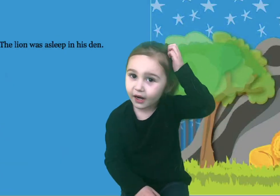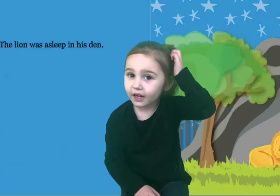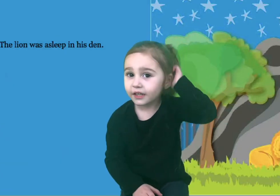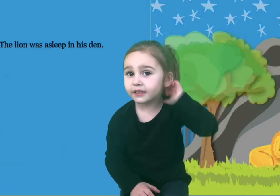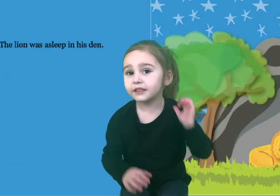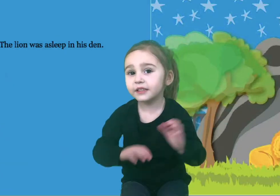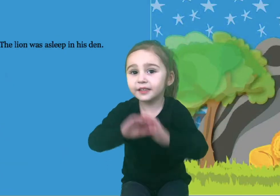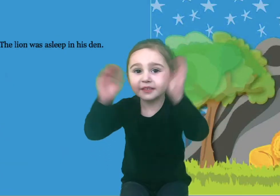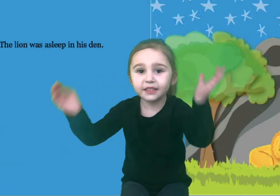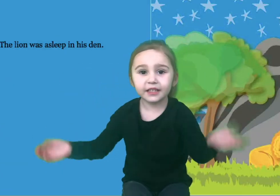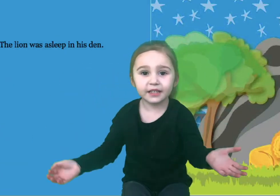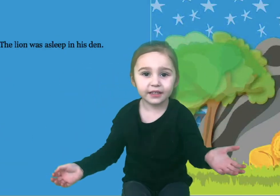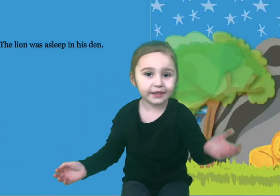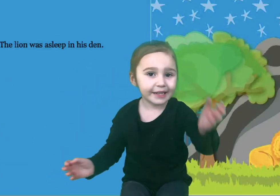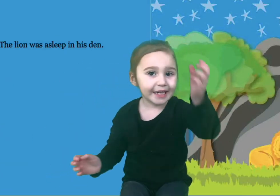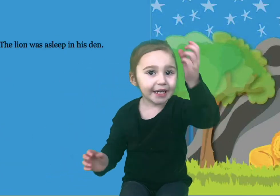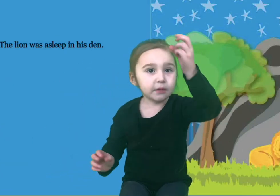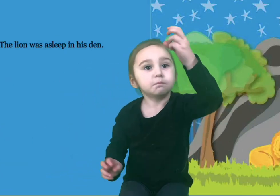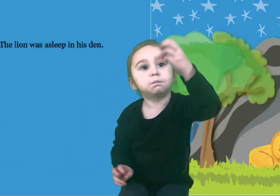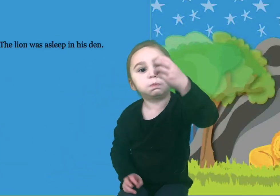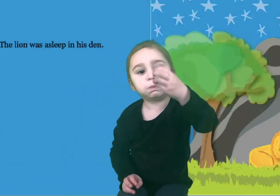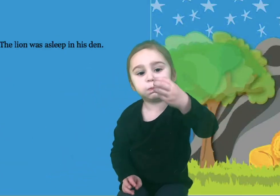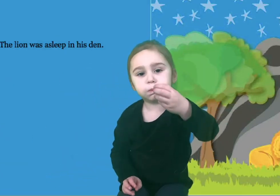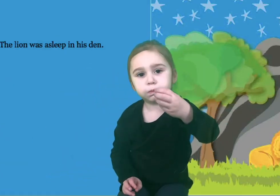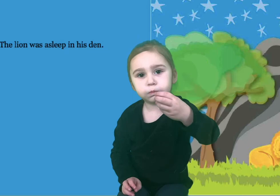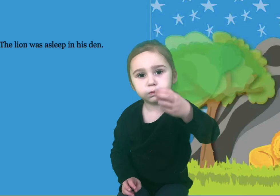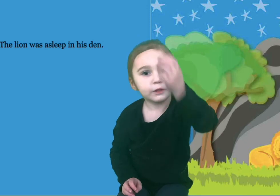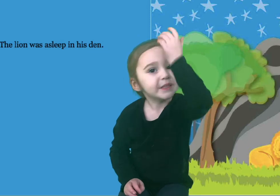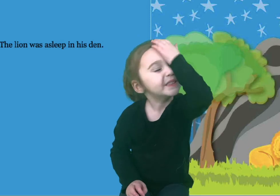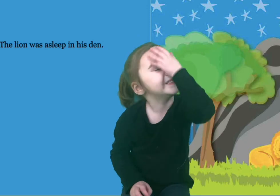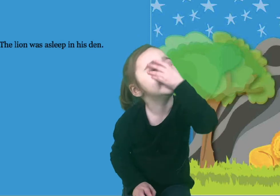The lion was asleep in his den.